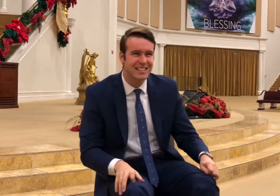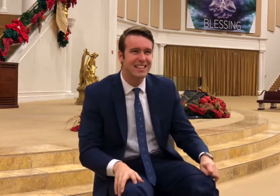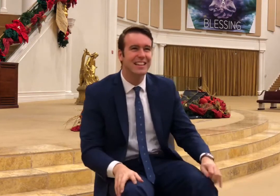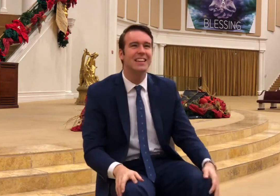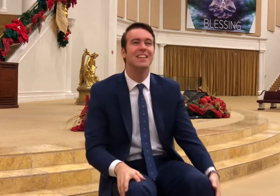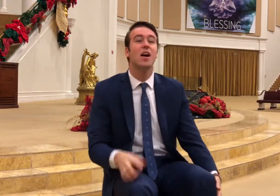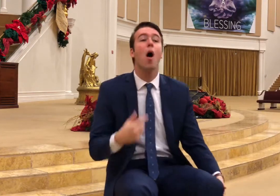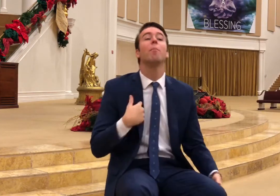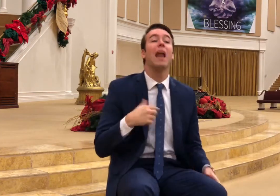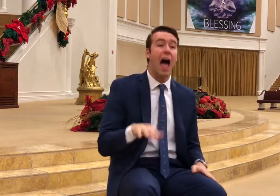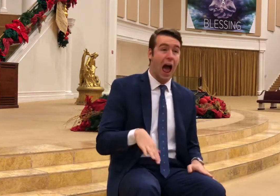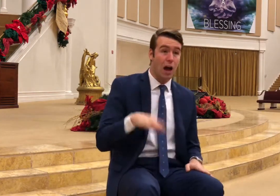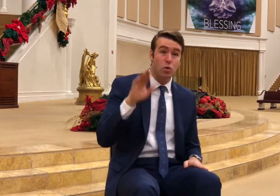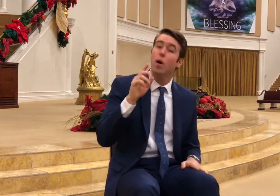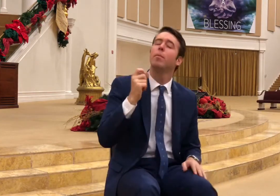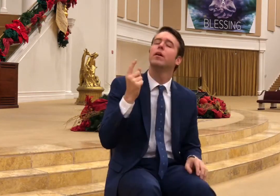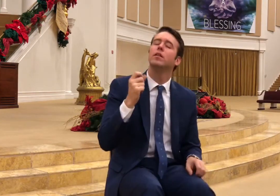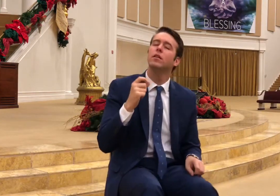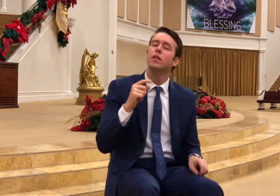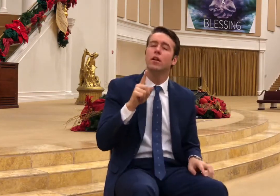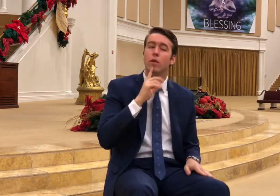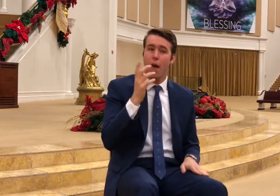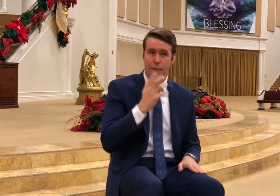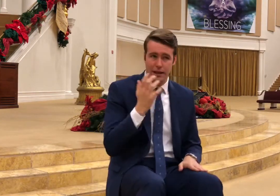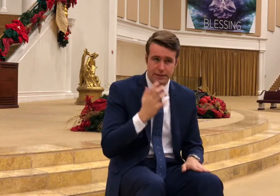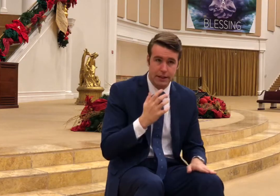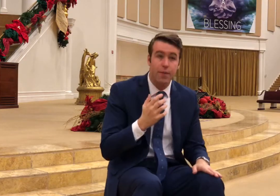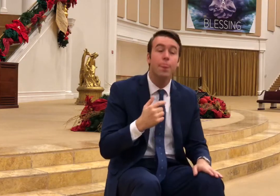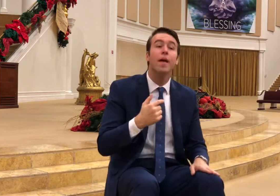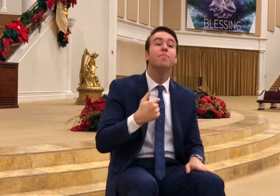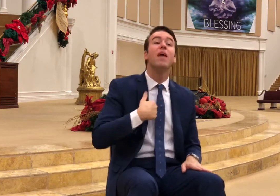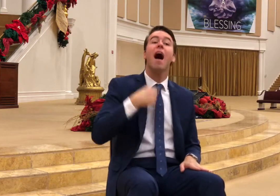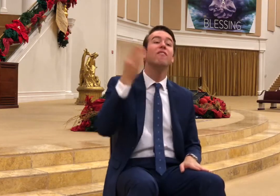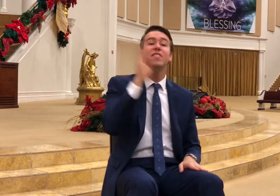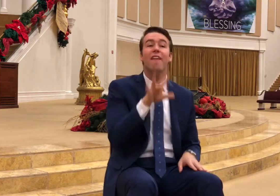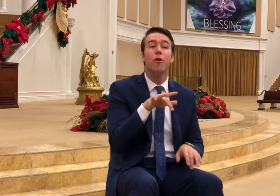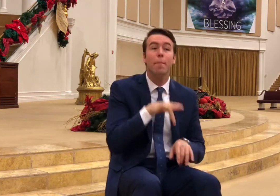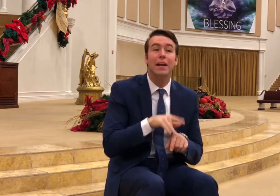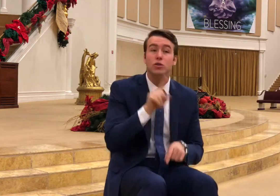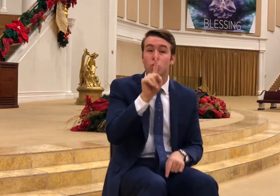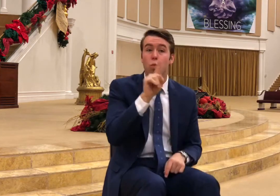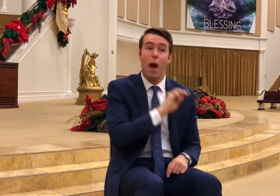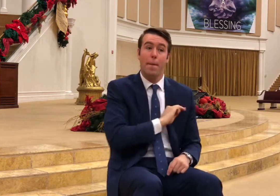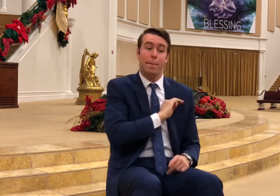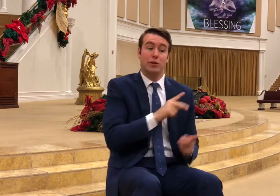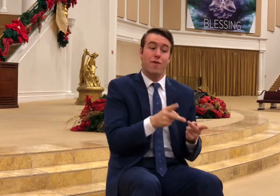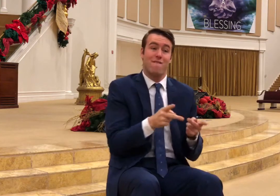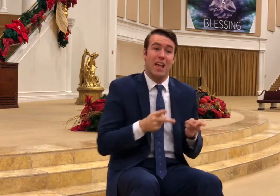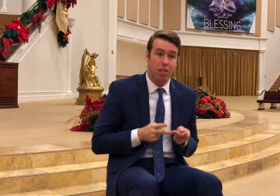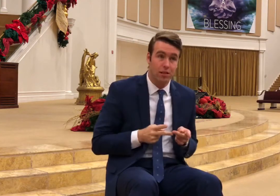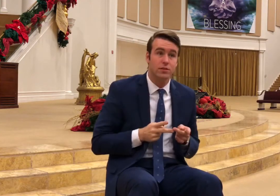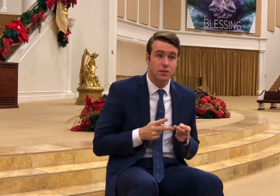But I grew up. But here's an amazing thing. I've never been to one mission field